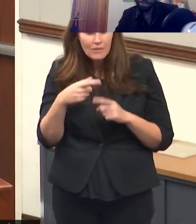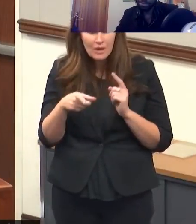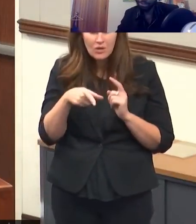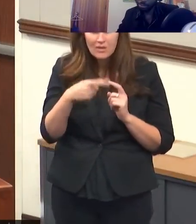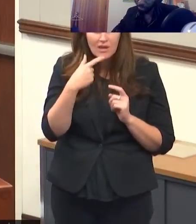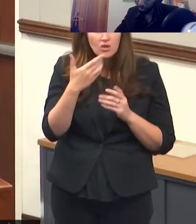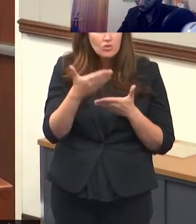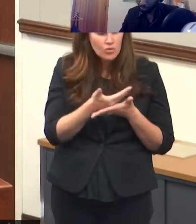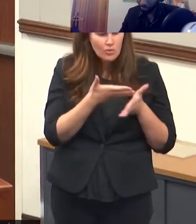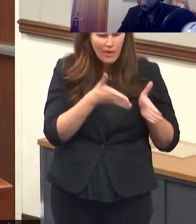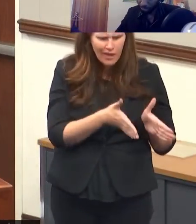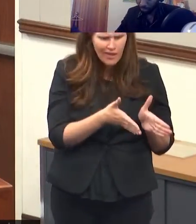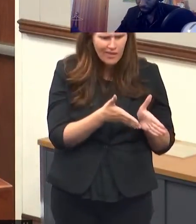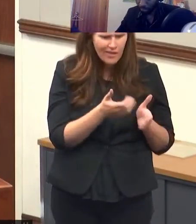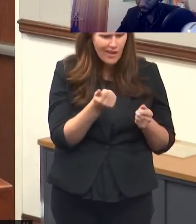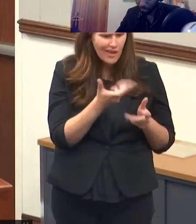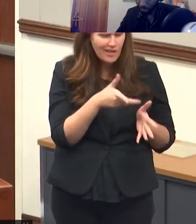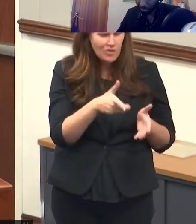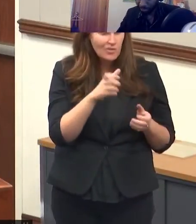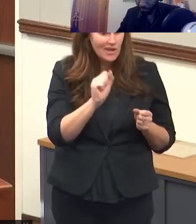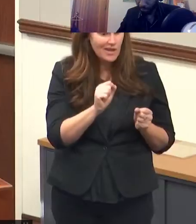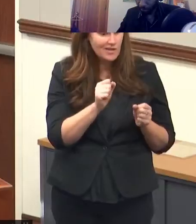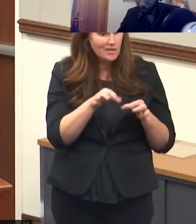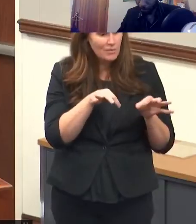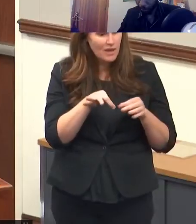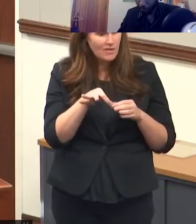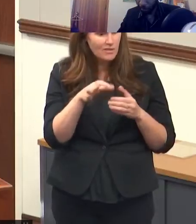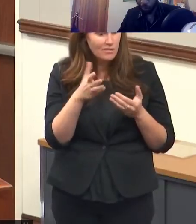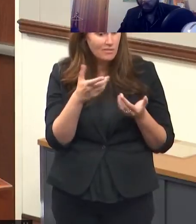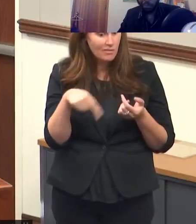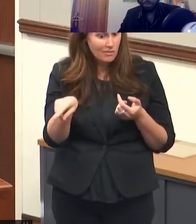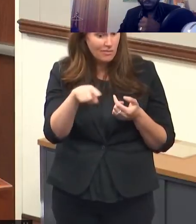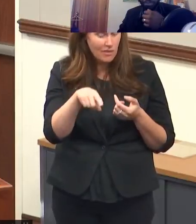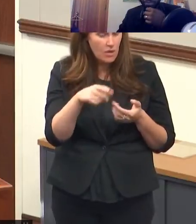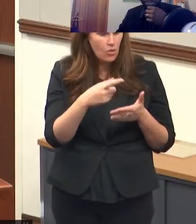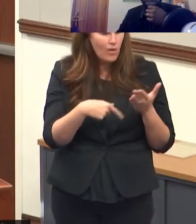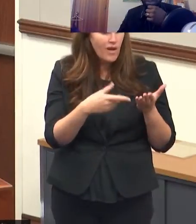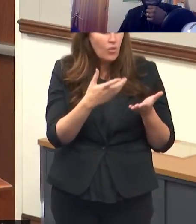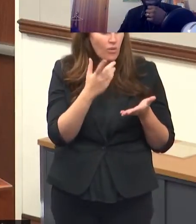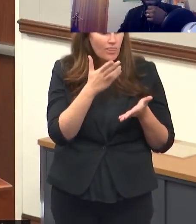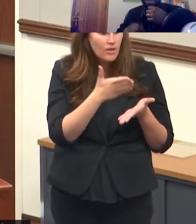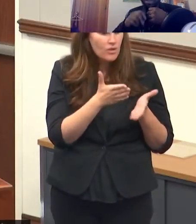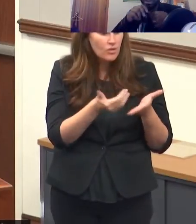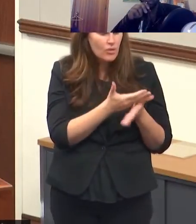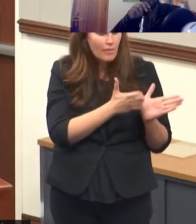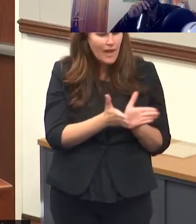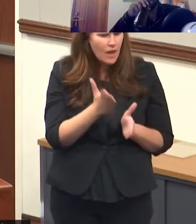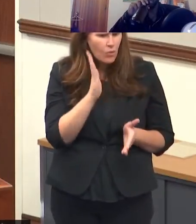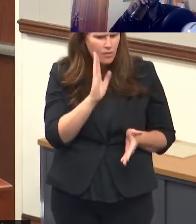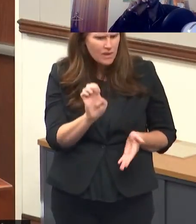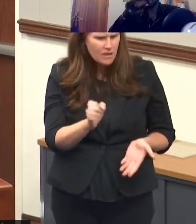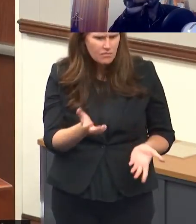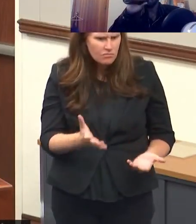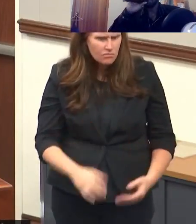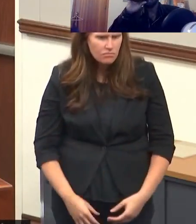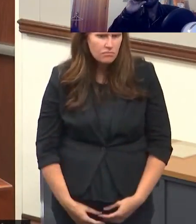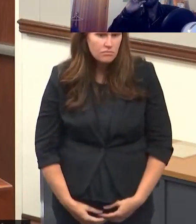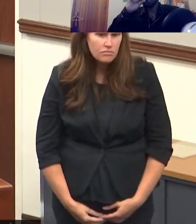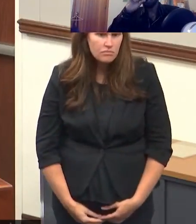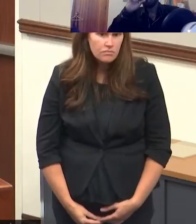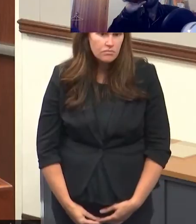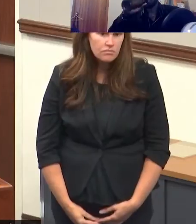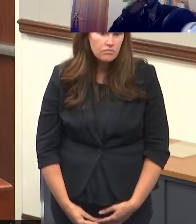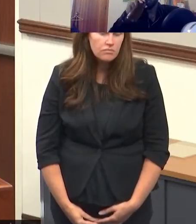a new directive. Right. Anything you can tell the public just about what's going to be in that new directive? Well, yeah. What is important to me,